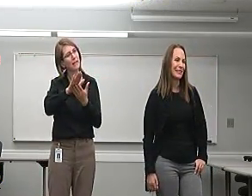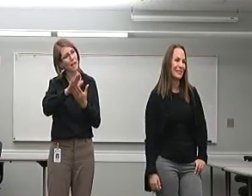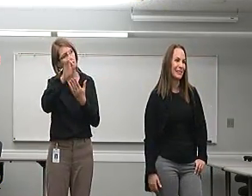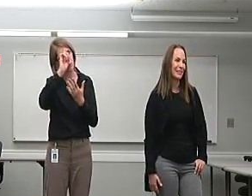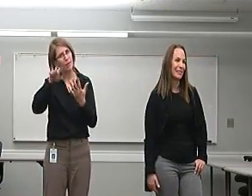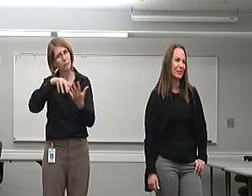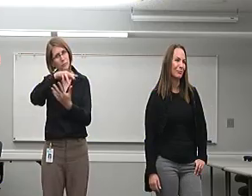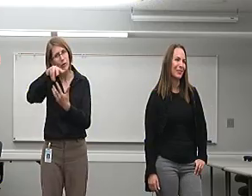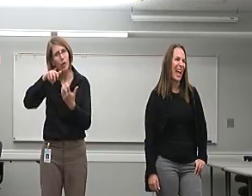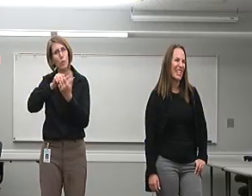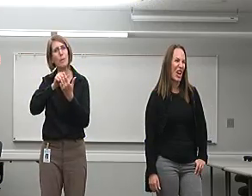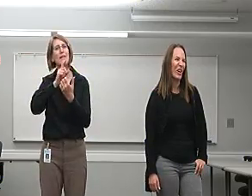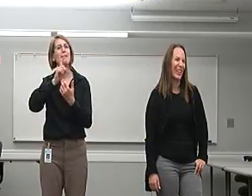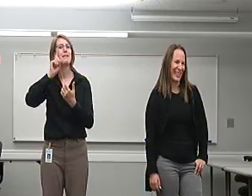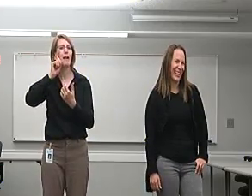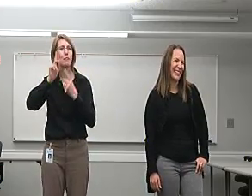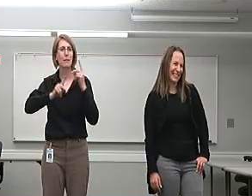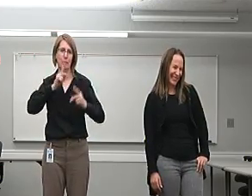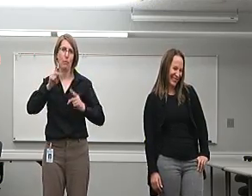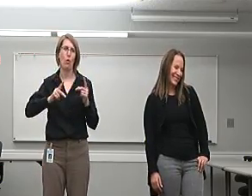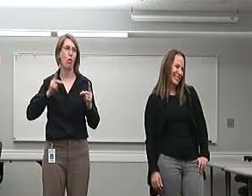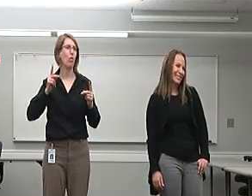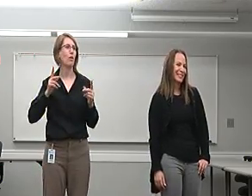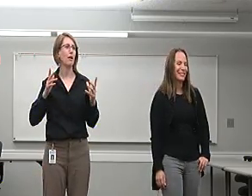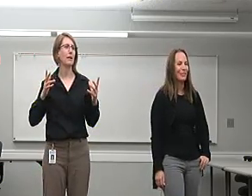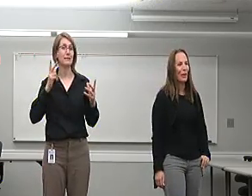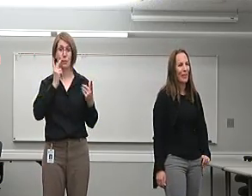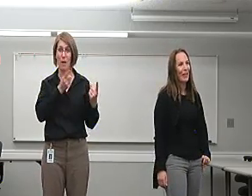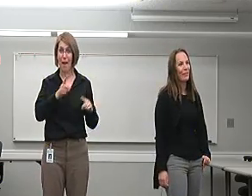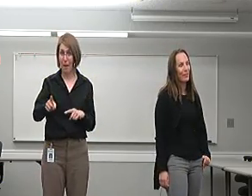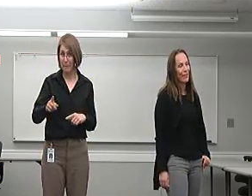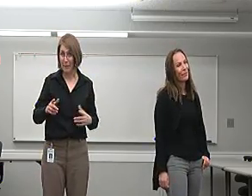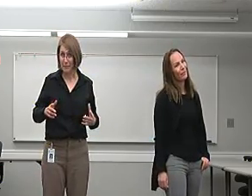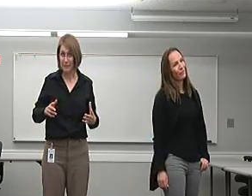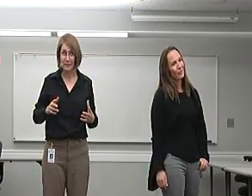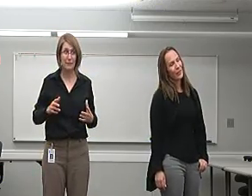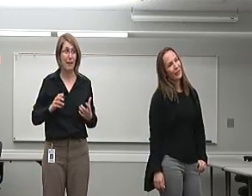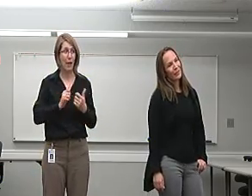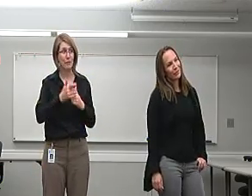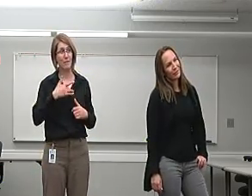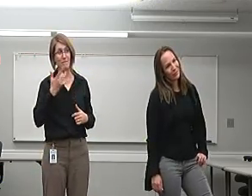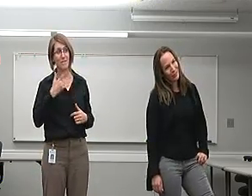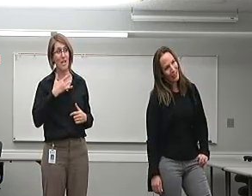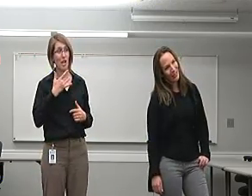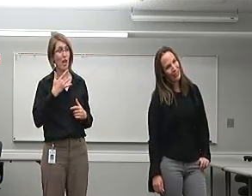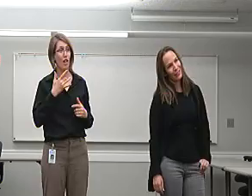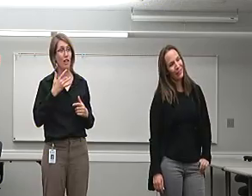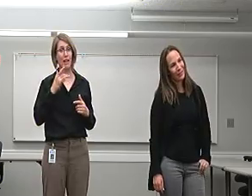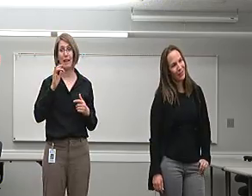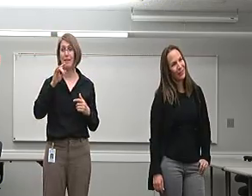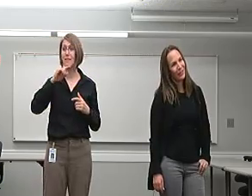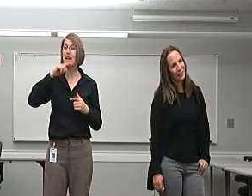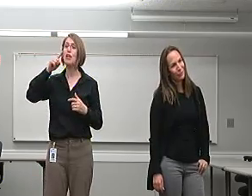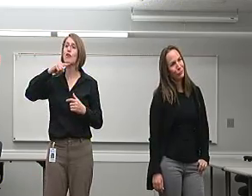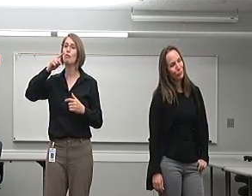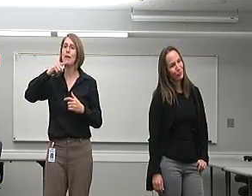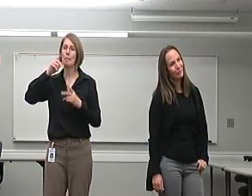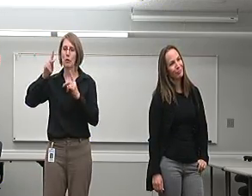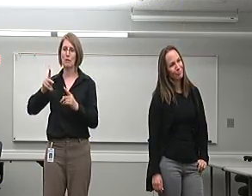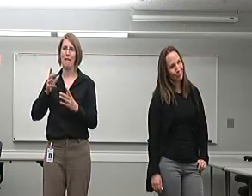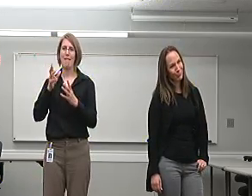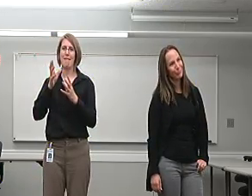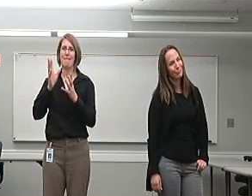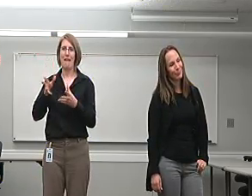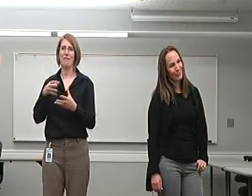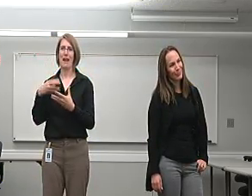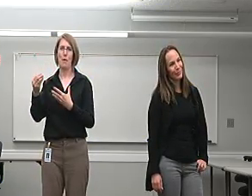people for once and just kind of see like What that? how does it feel to be left out Yeah. a little bit, or how does it look to be a